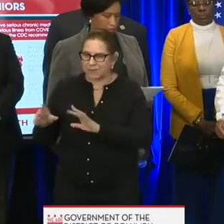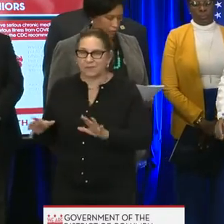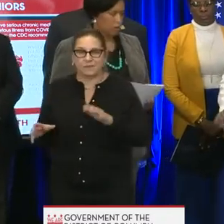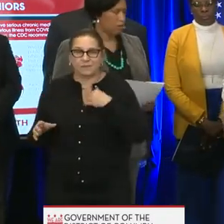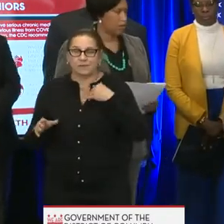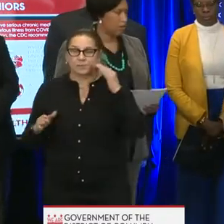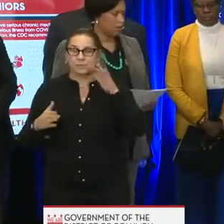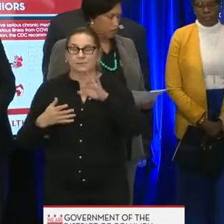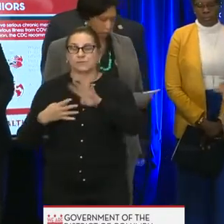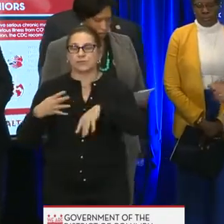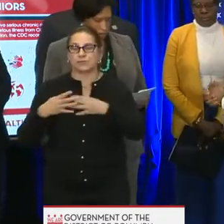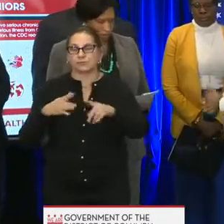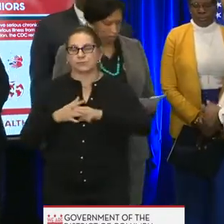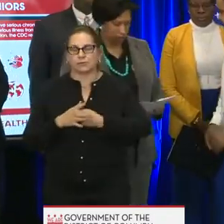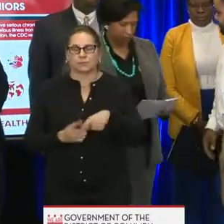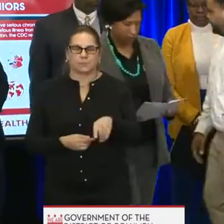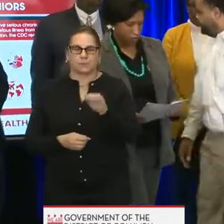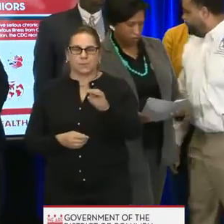16th.